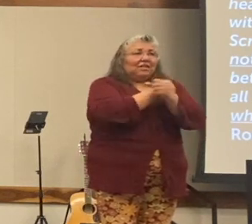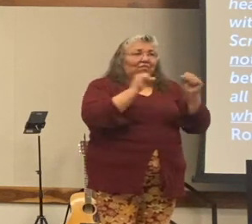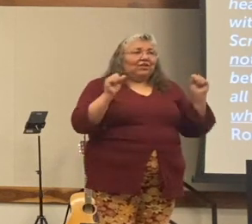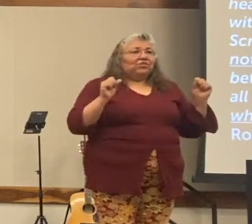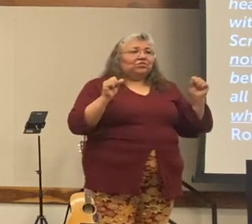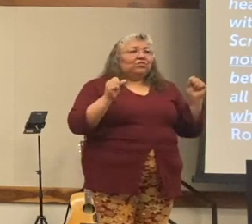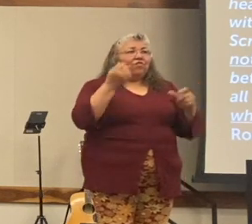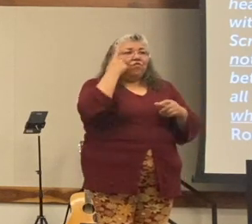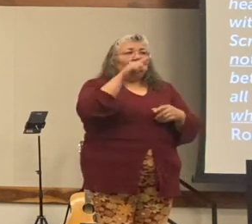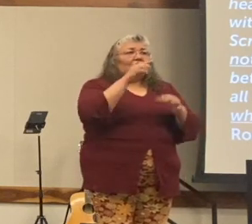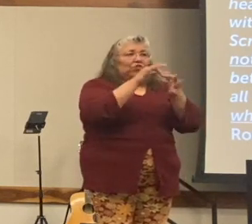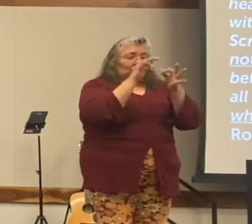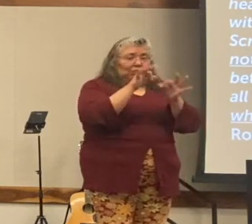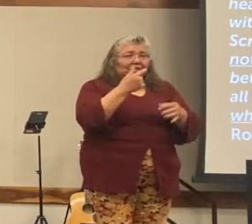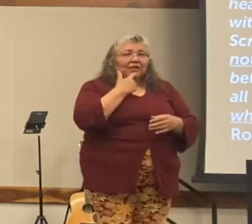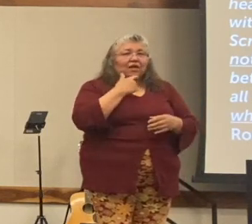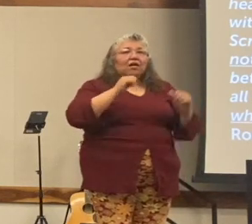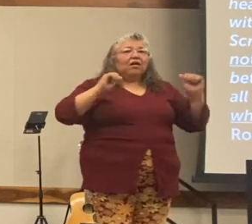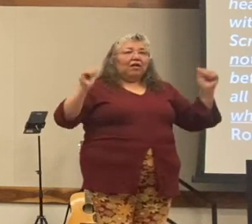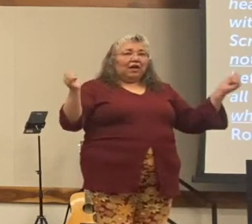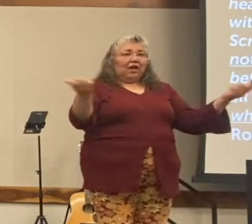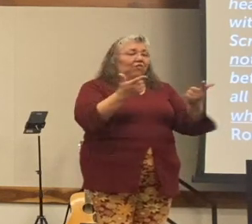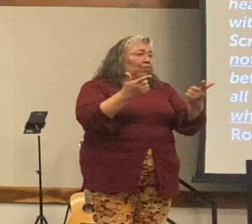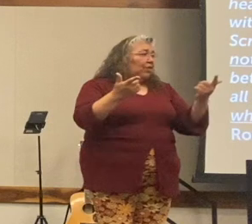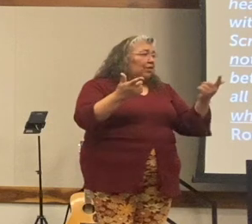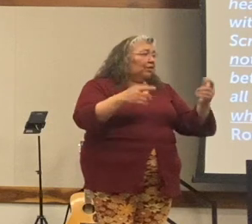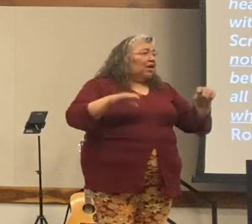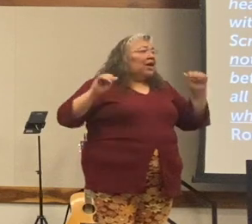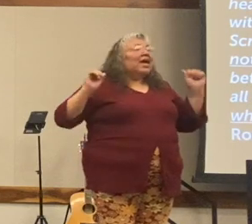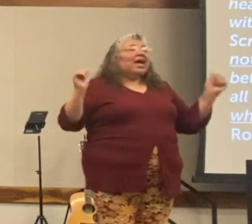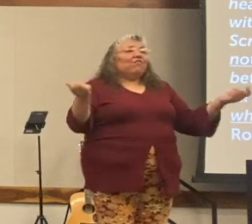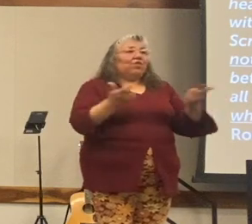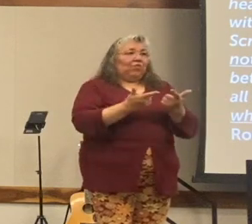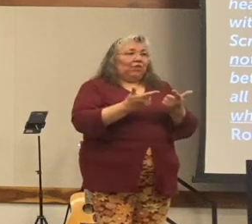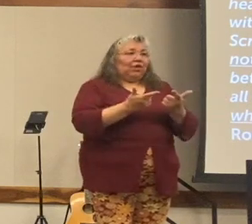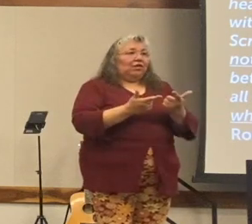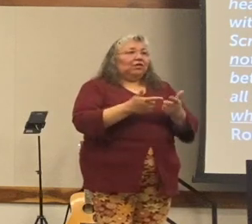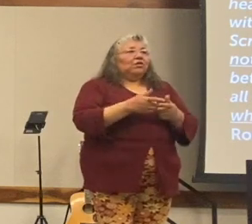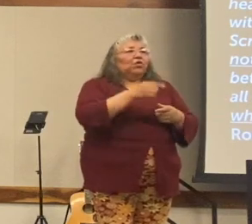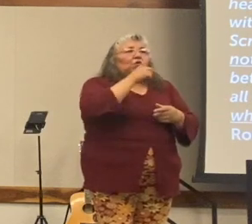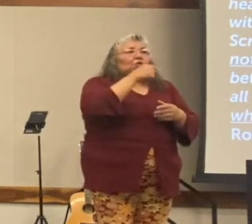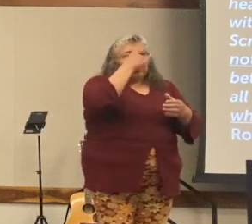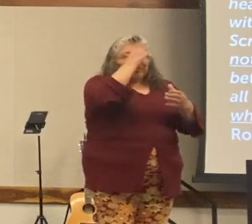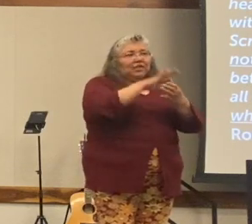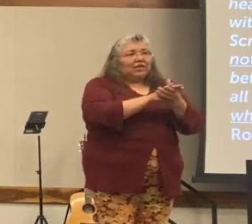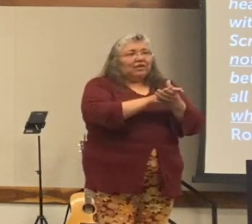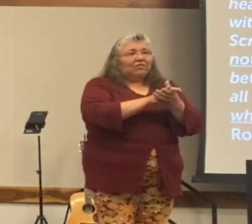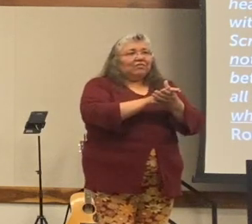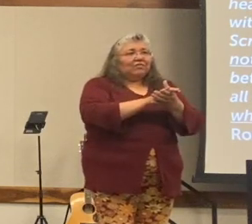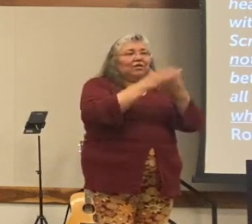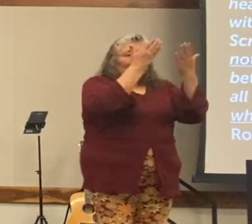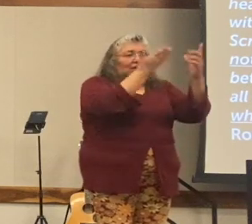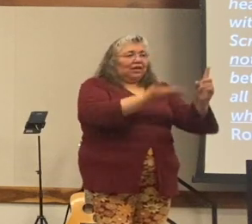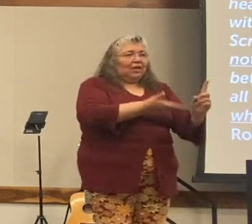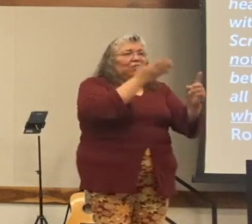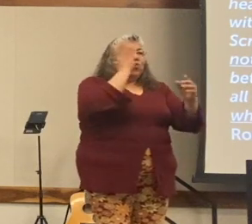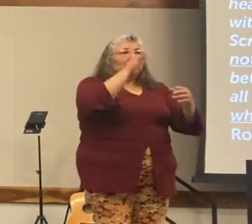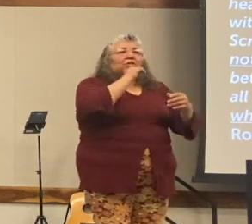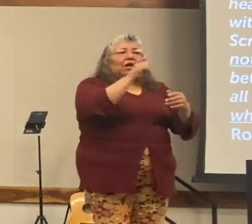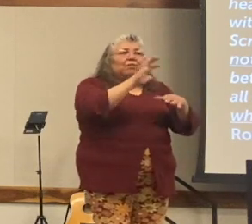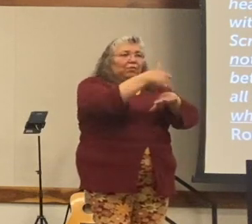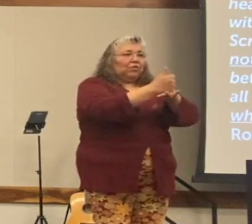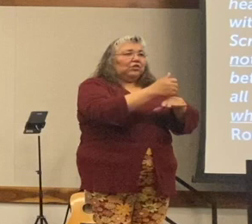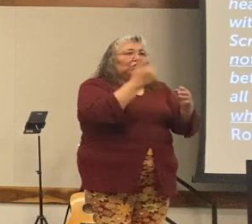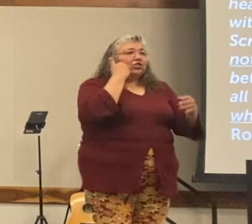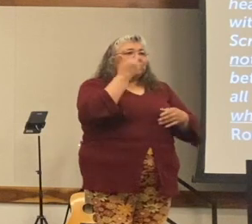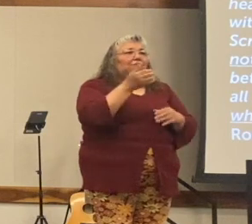salvation. For the scripture says, everyone, say everyone. Everyone who believes on him will not be put to shame,